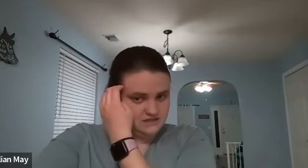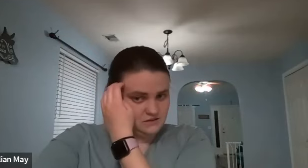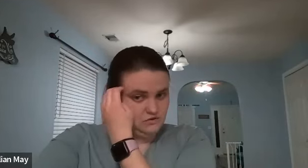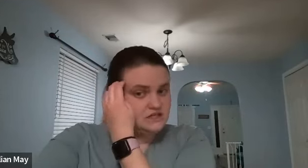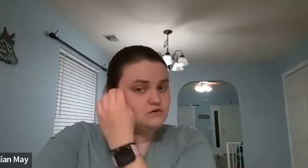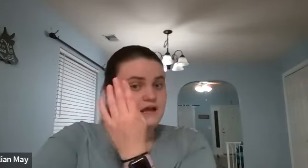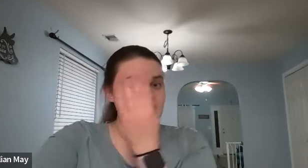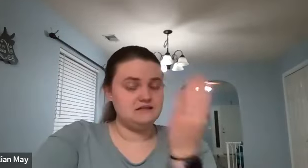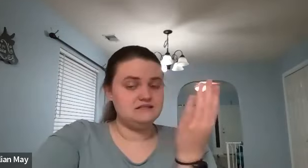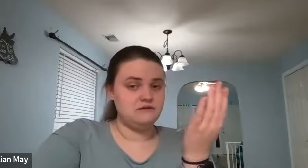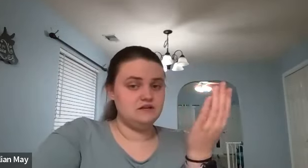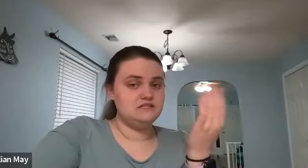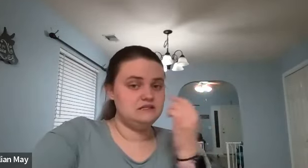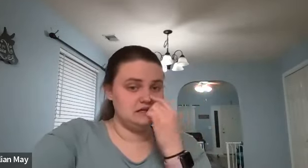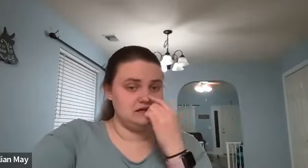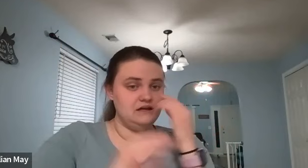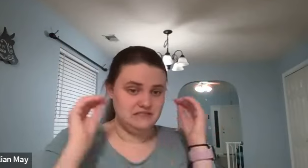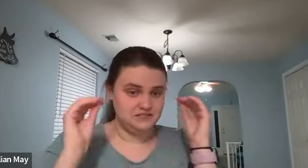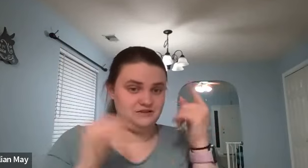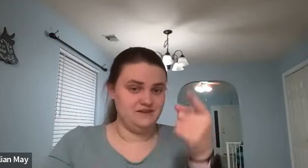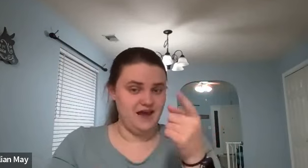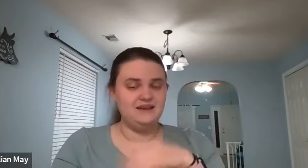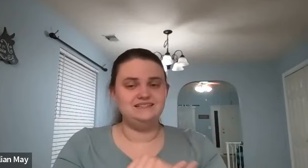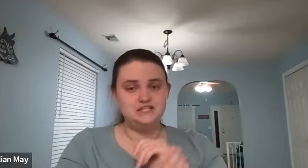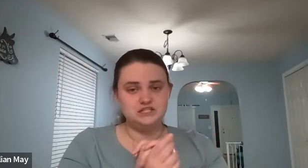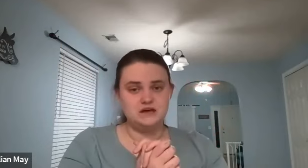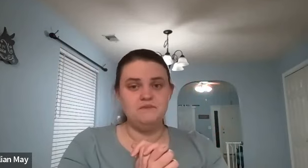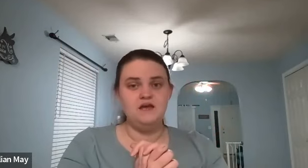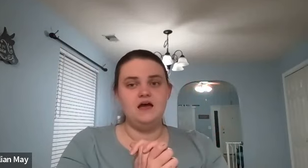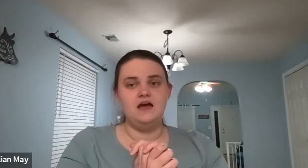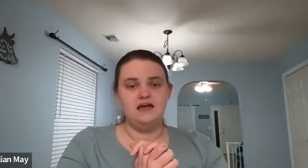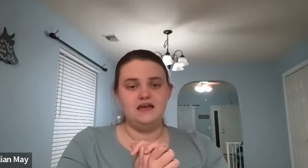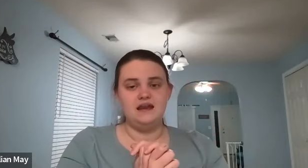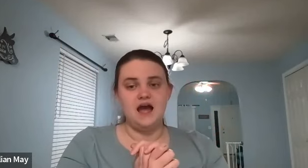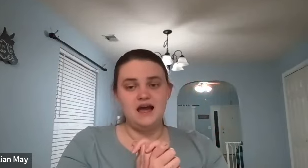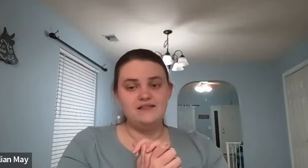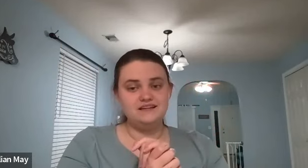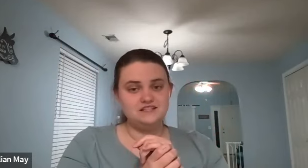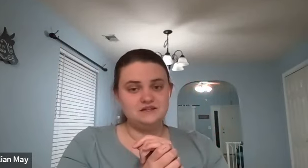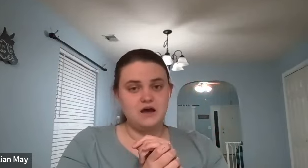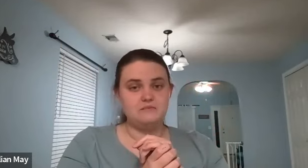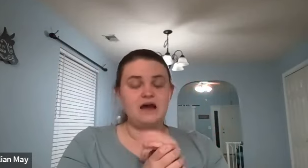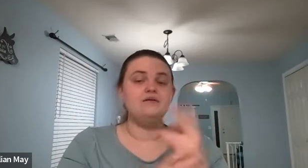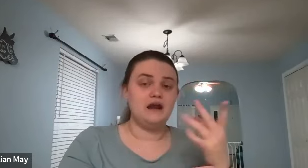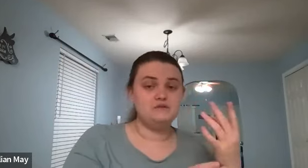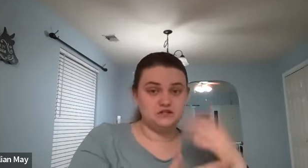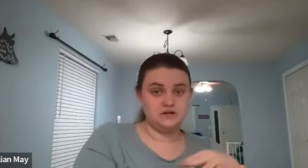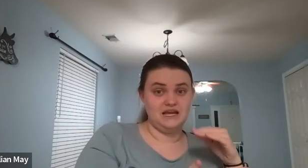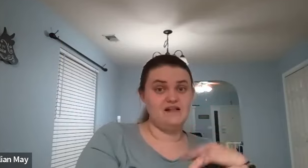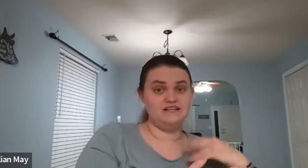some really great ASL videos. He's like a teacher he teaches them. And I like to, when I was learning, I like to